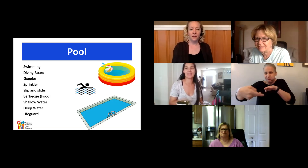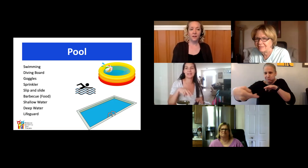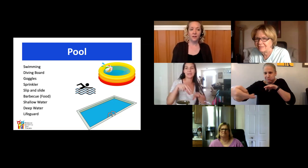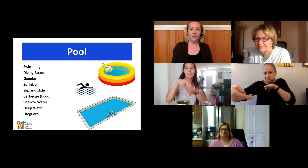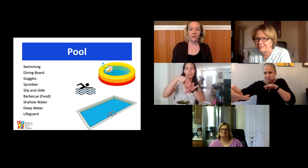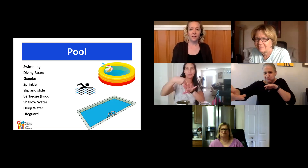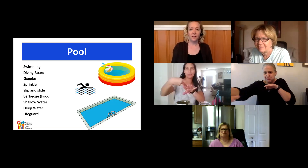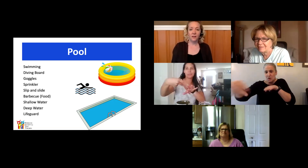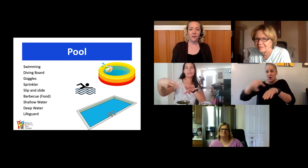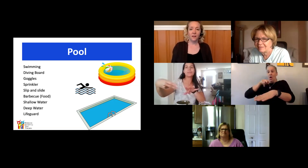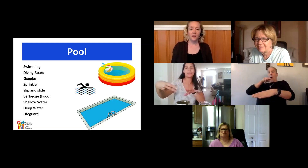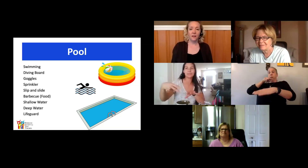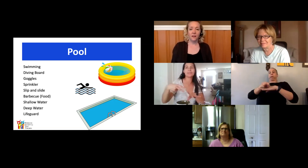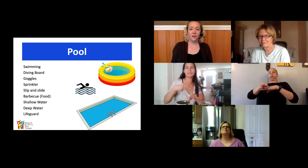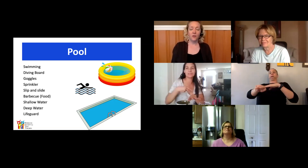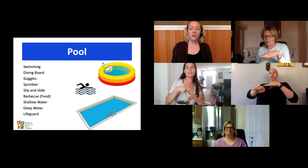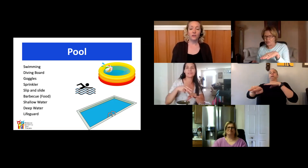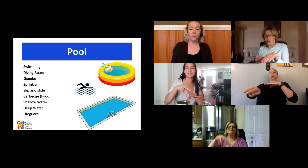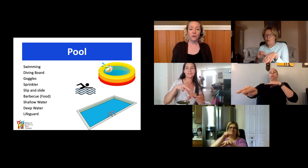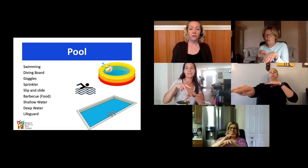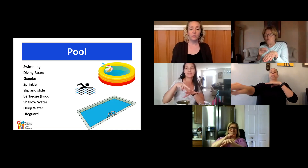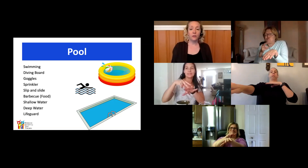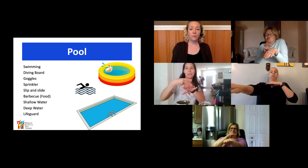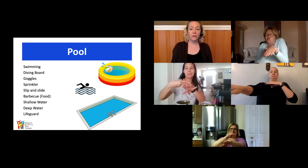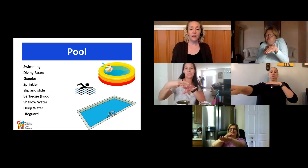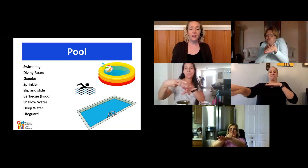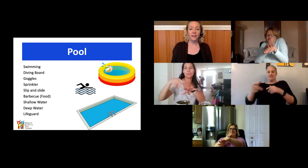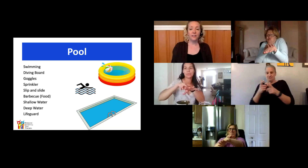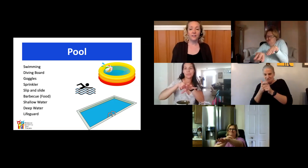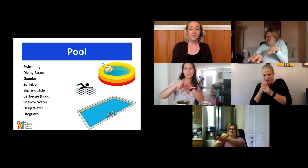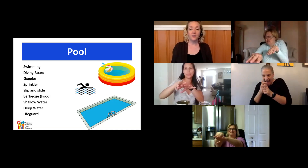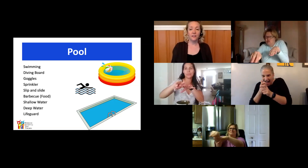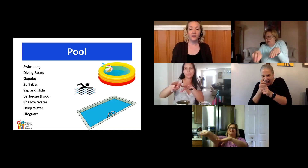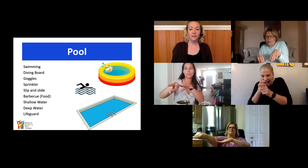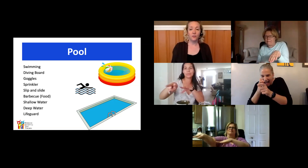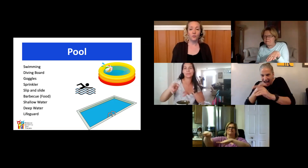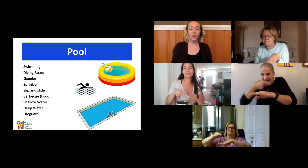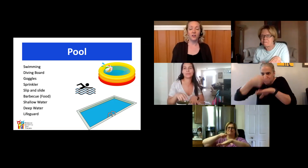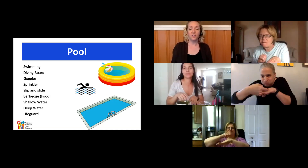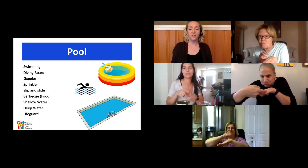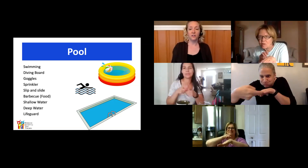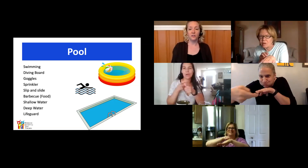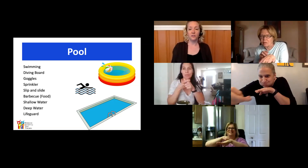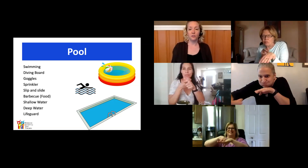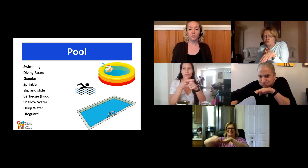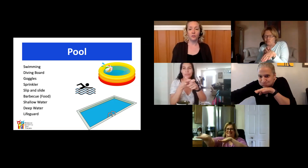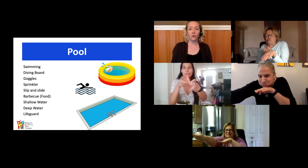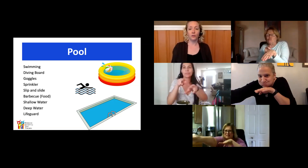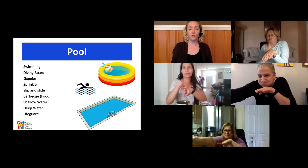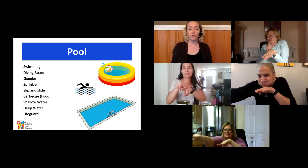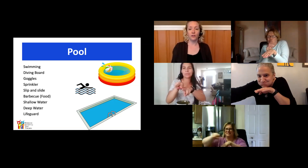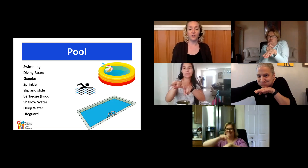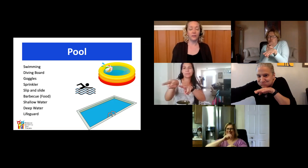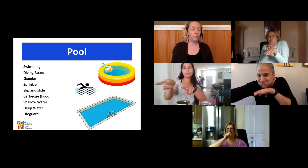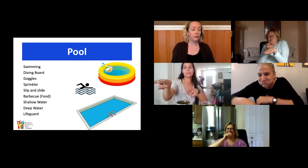Okay, so everybody knows what a slip and slide is. You run and you hurl yourself down that piece of tarp. So